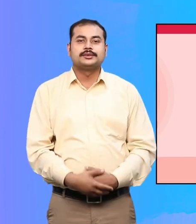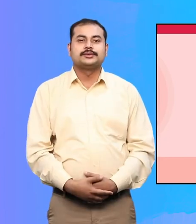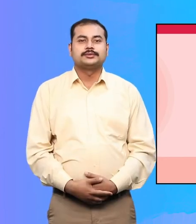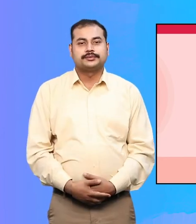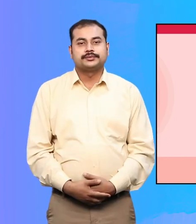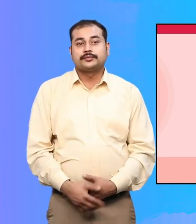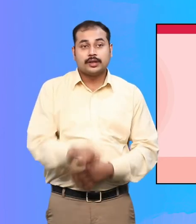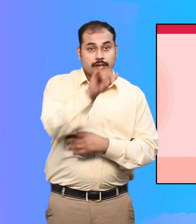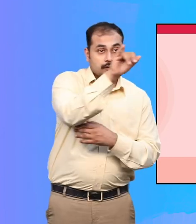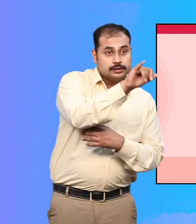6.